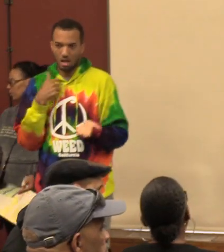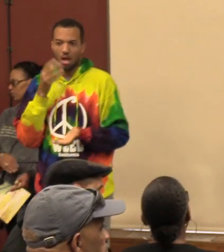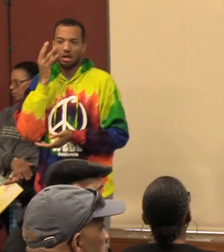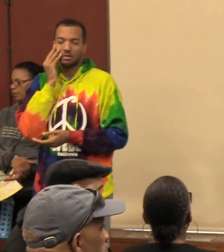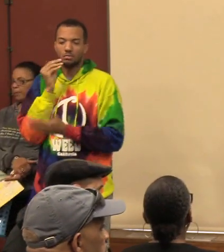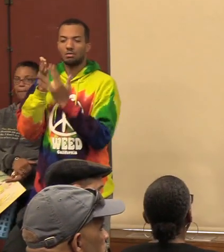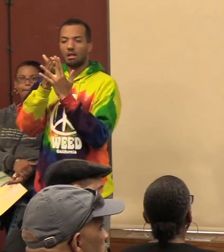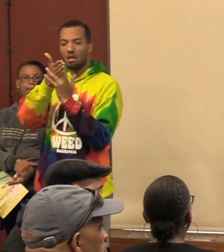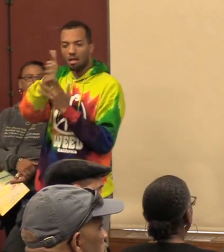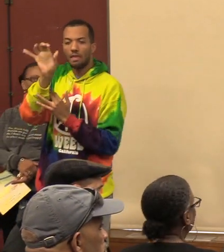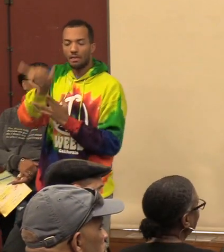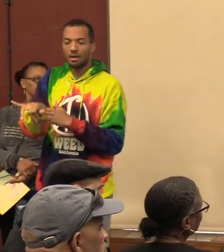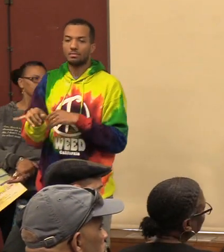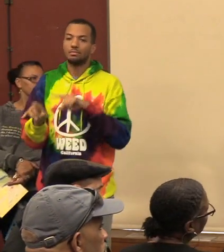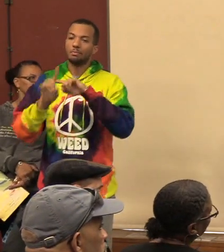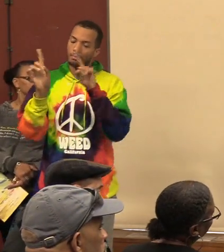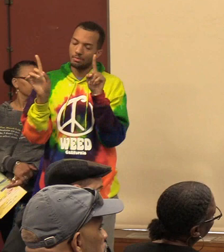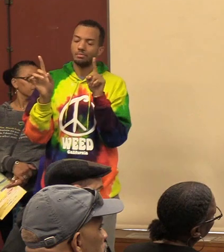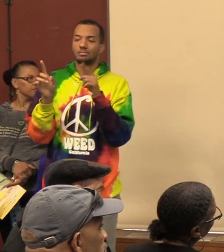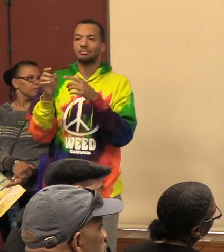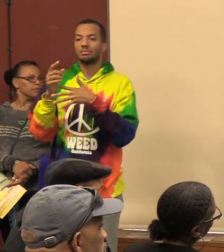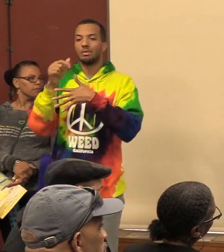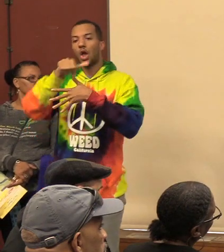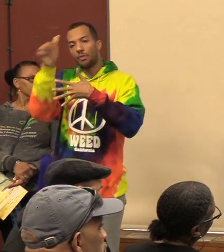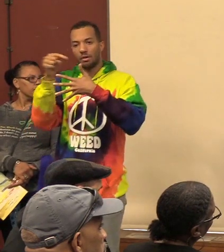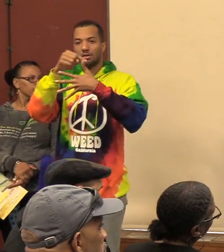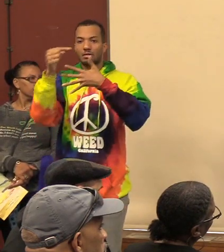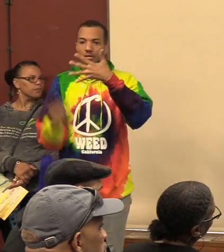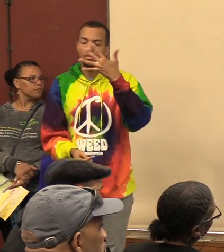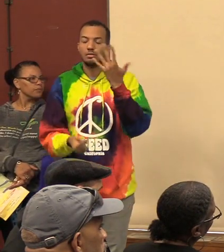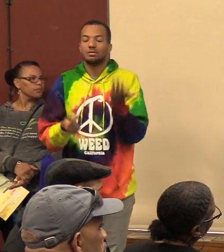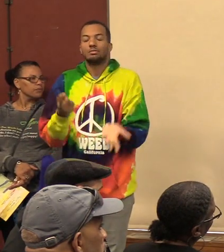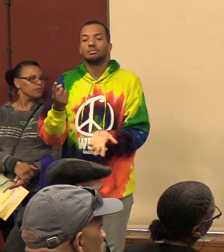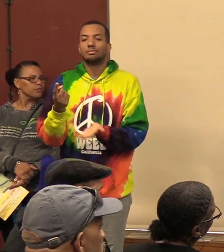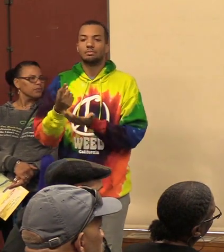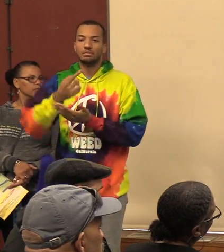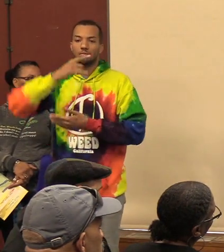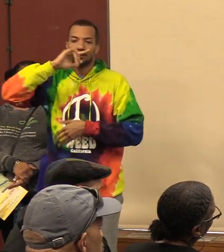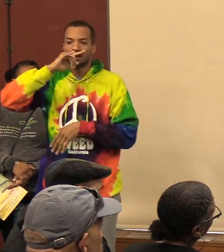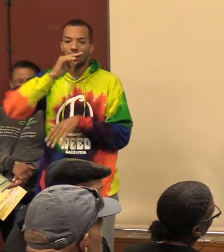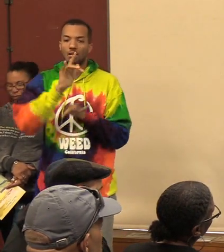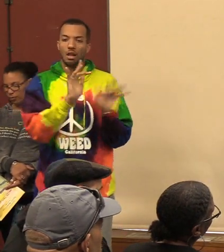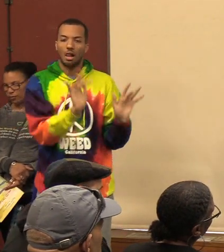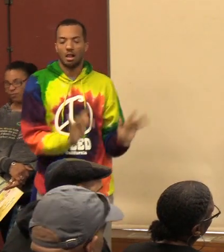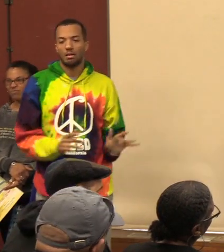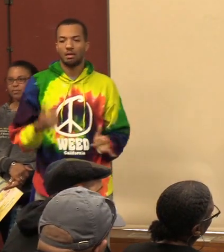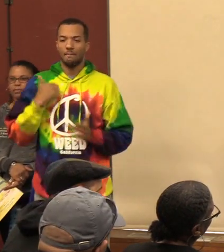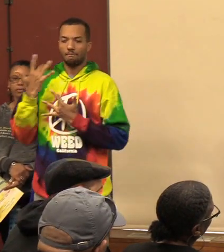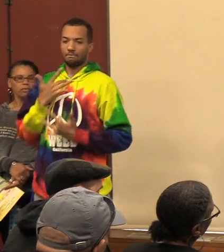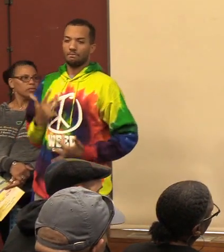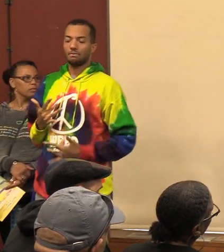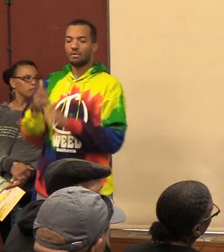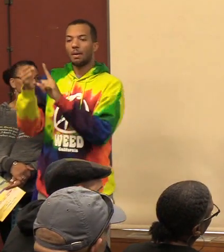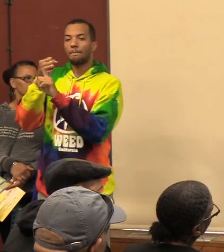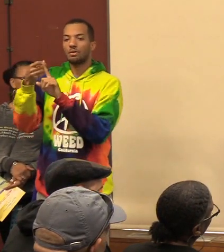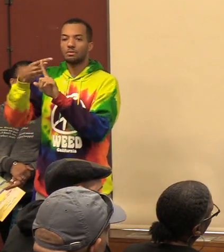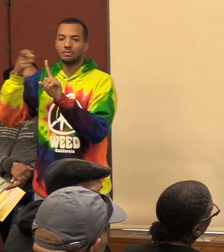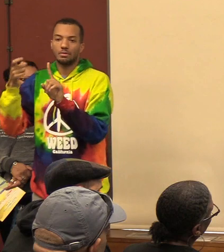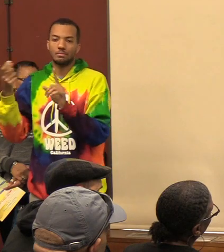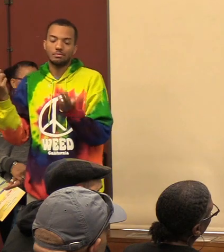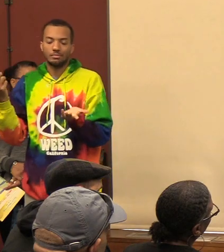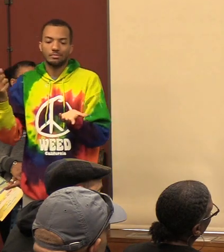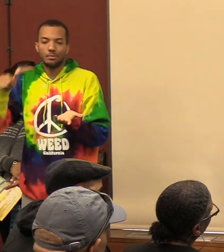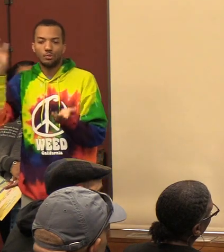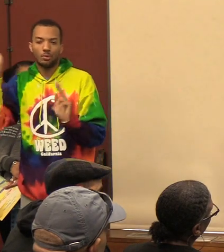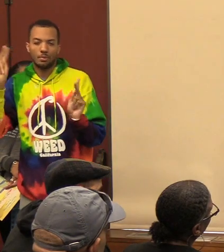only did I go through that, I went through child molestation. I was abused because my